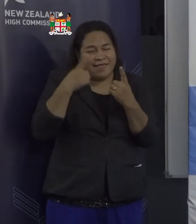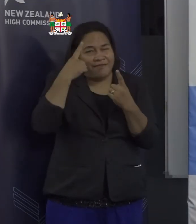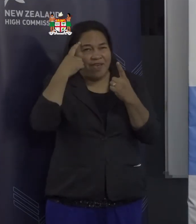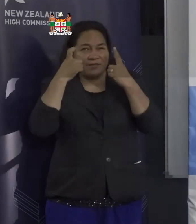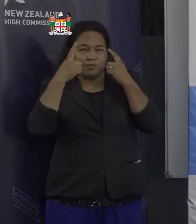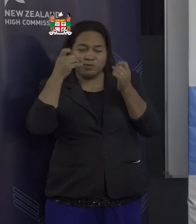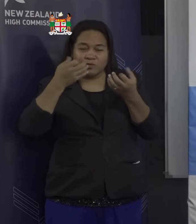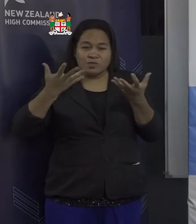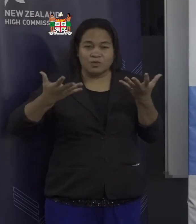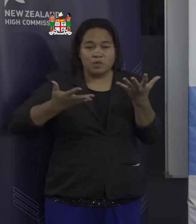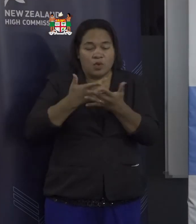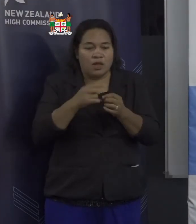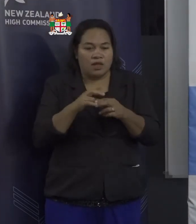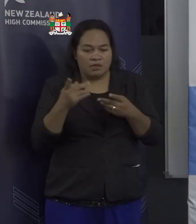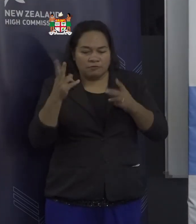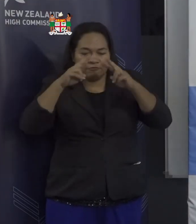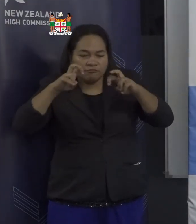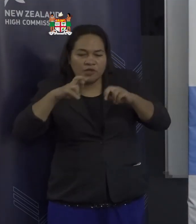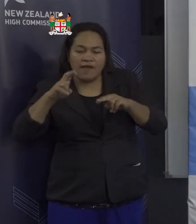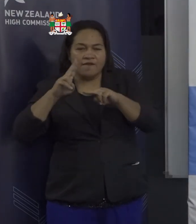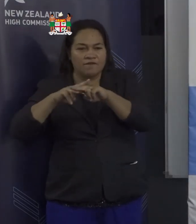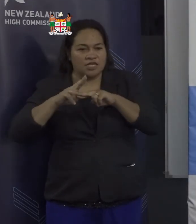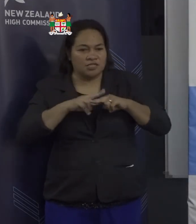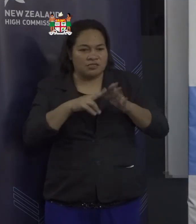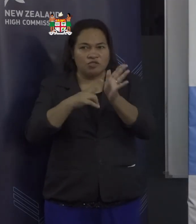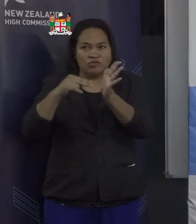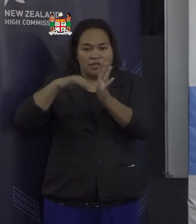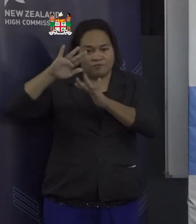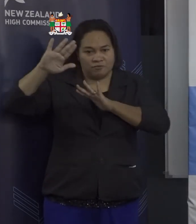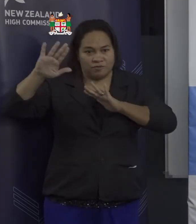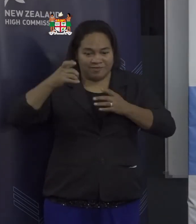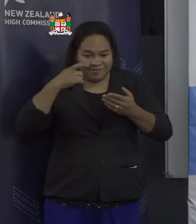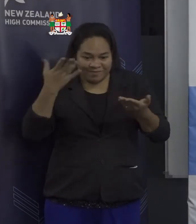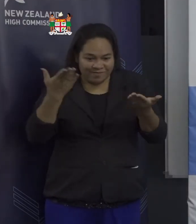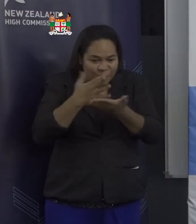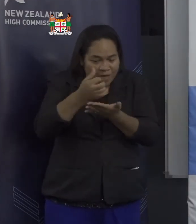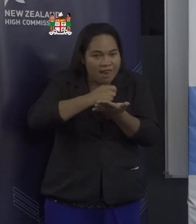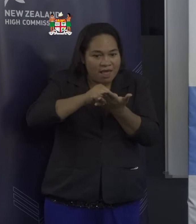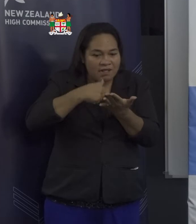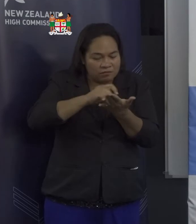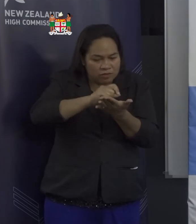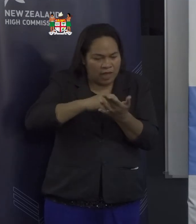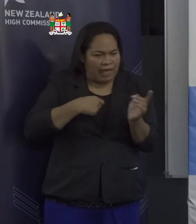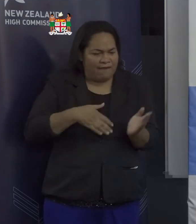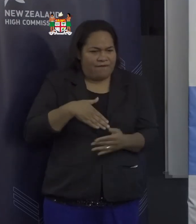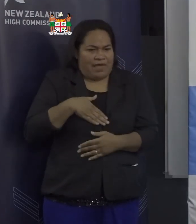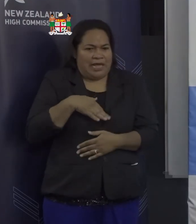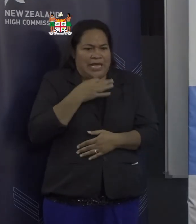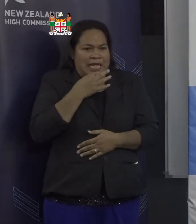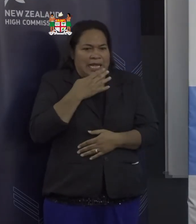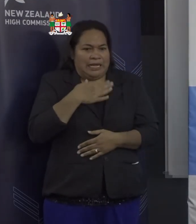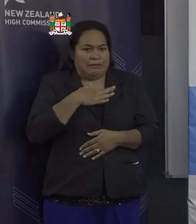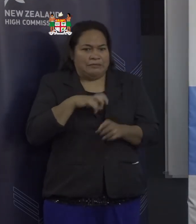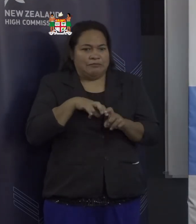that they've explored the Fiji-New Zealand relationship in the 2021 essay competition. I feel a little bit like I am stepping